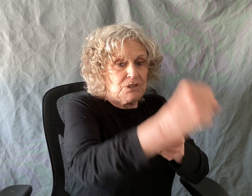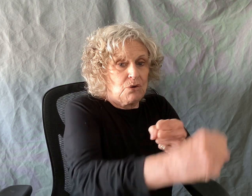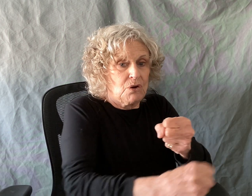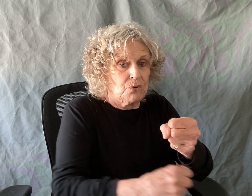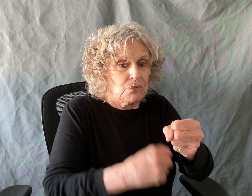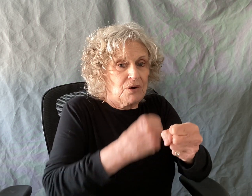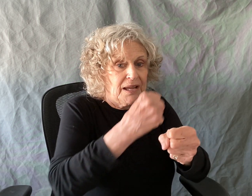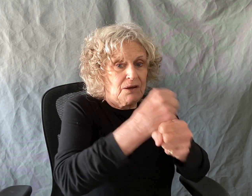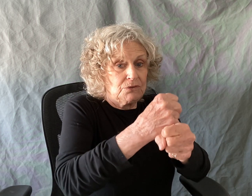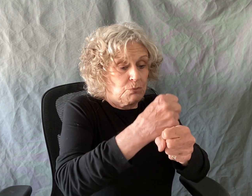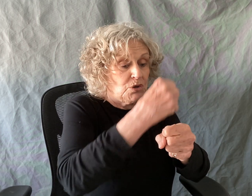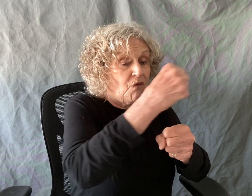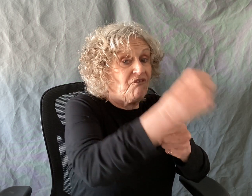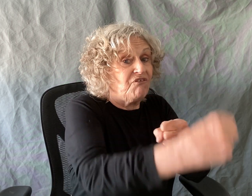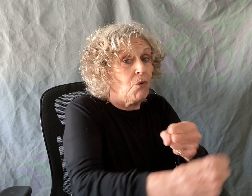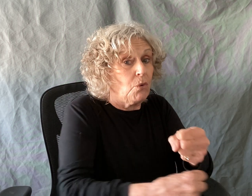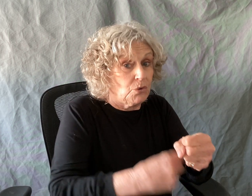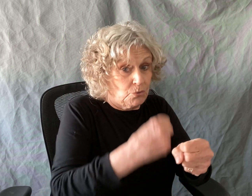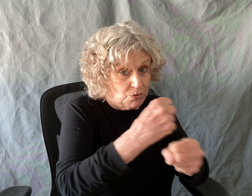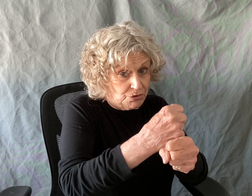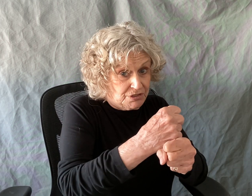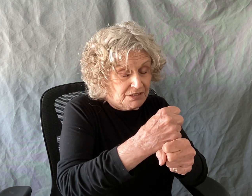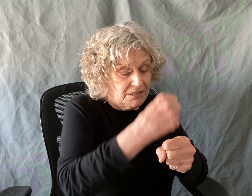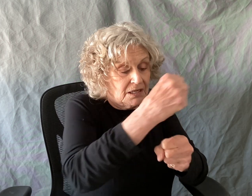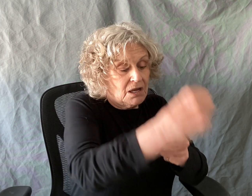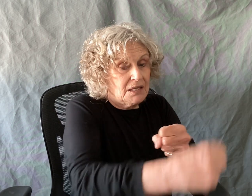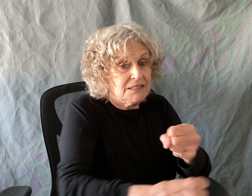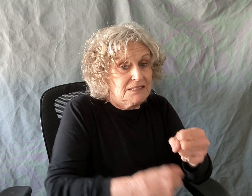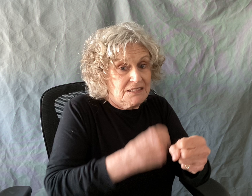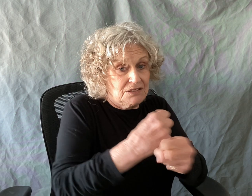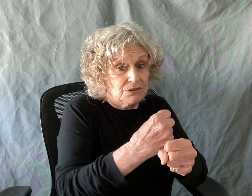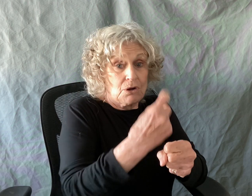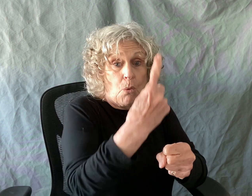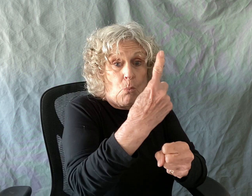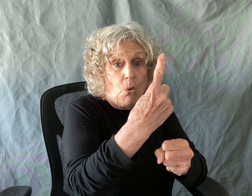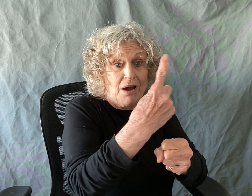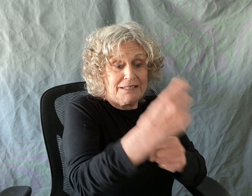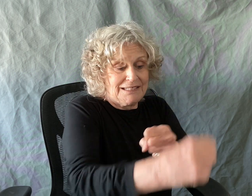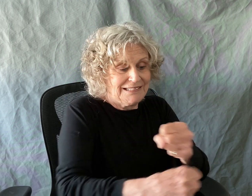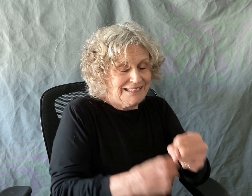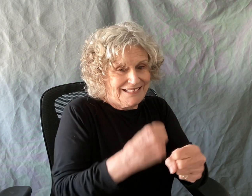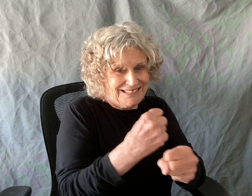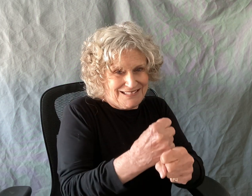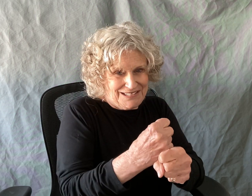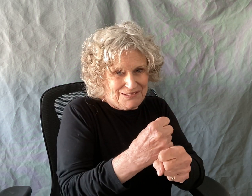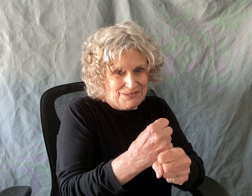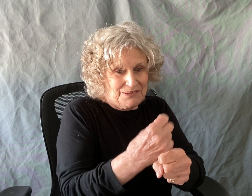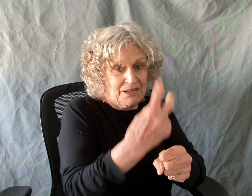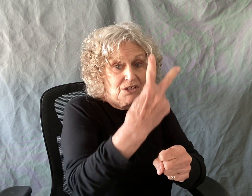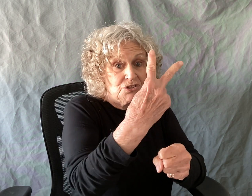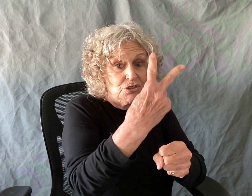go around, we go forward. Year, 1 year,